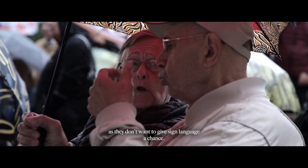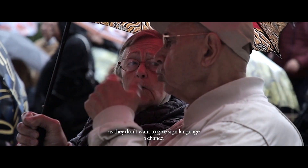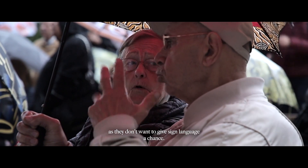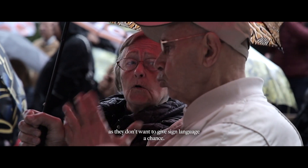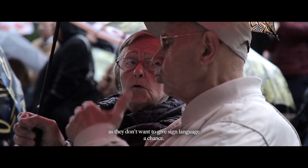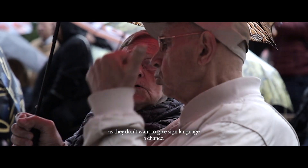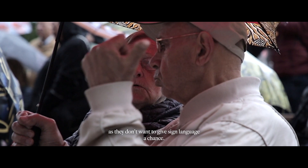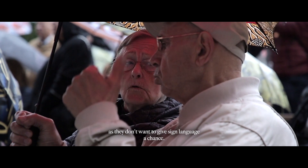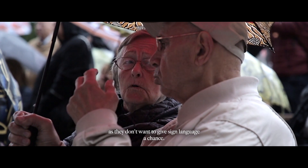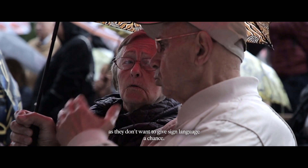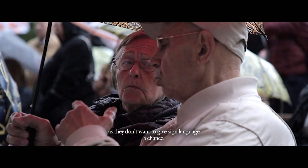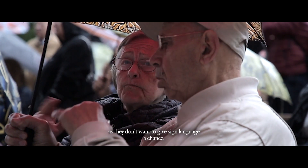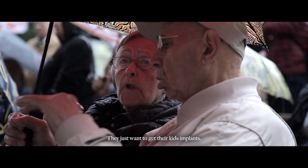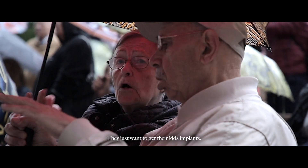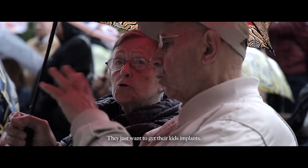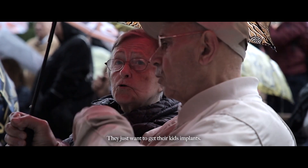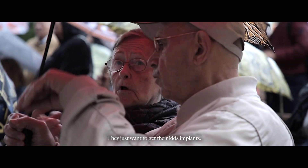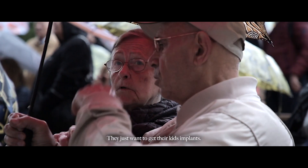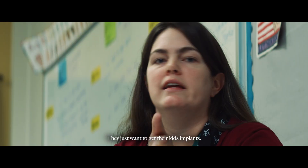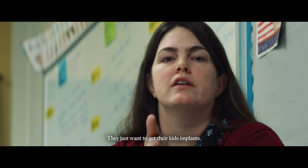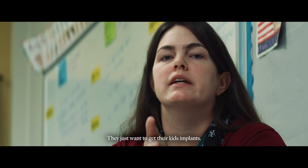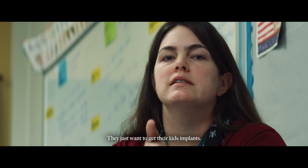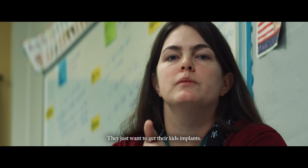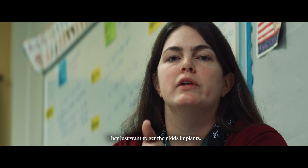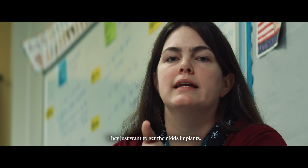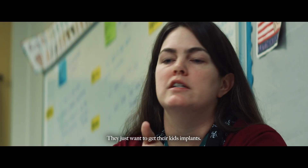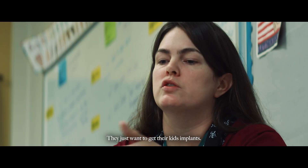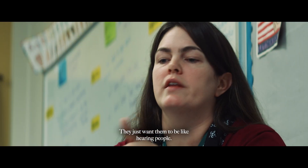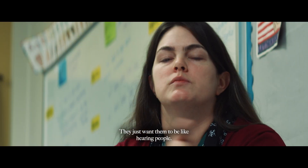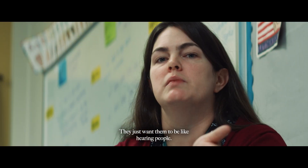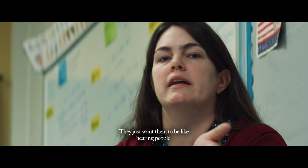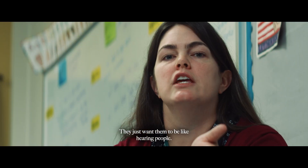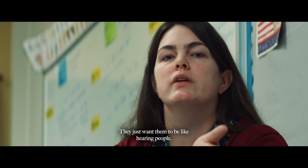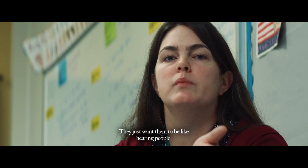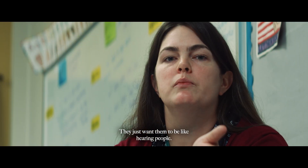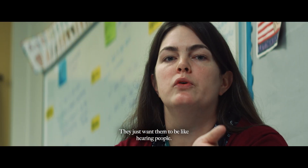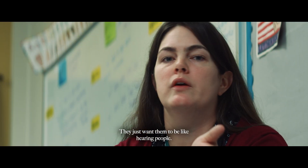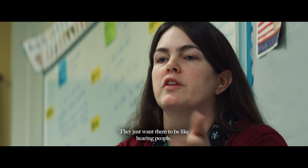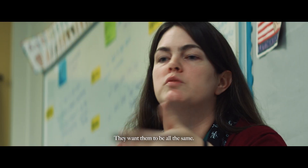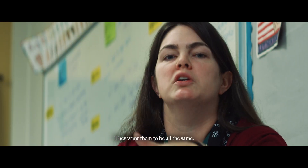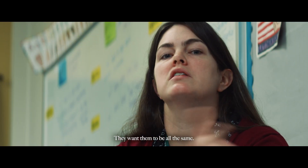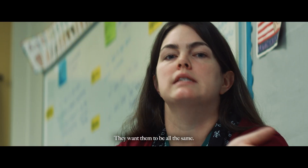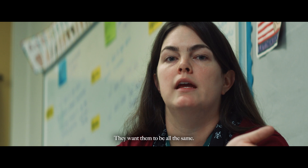sign language a chance. They just want to get their kids implant. They just want them to be like hearing people. They want them to be all the